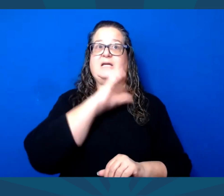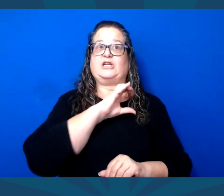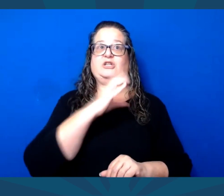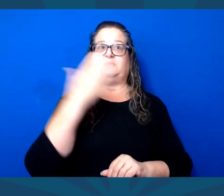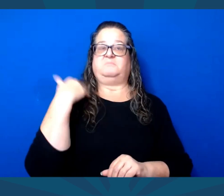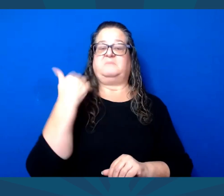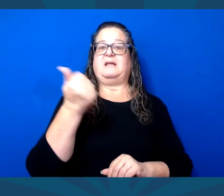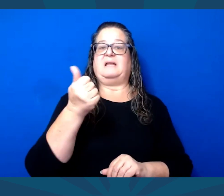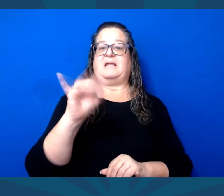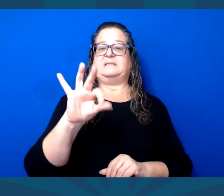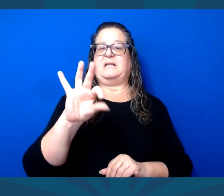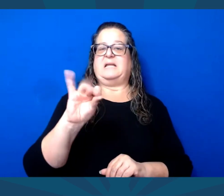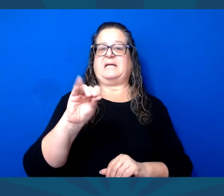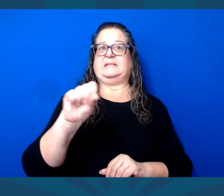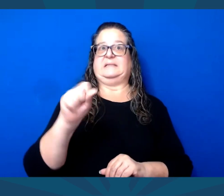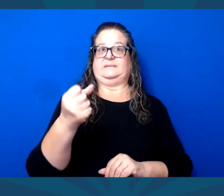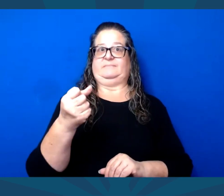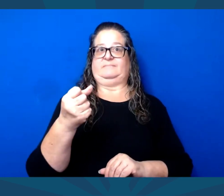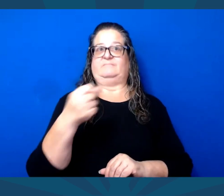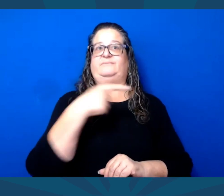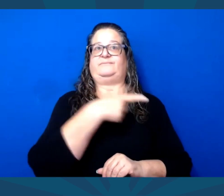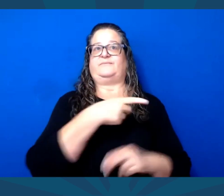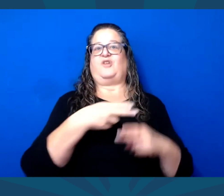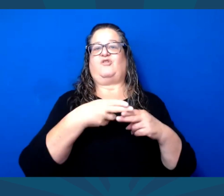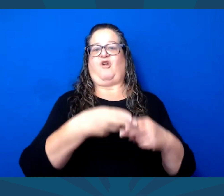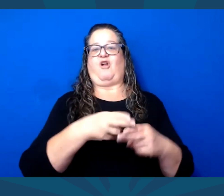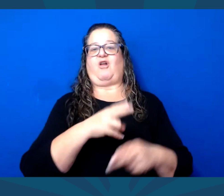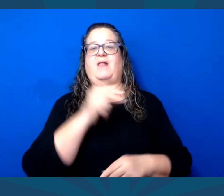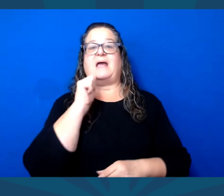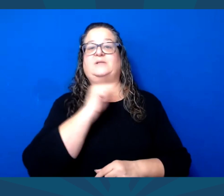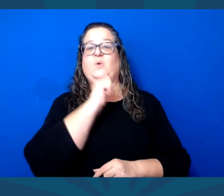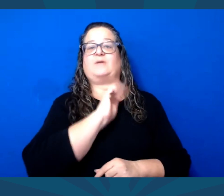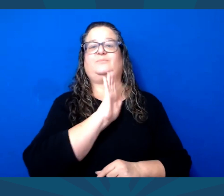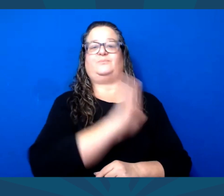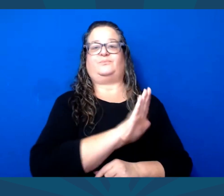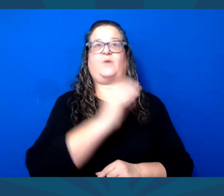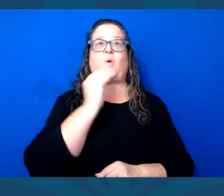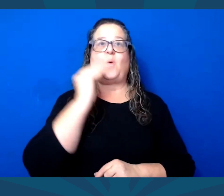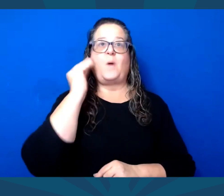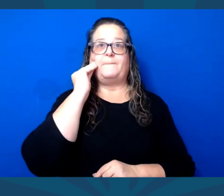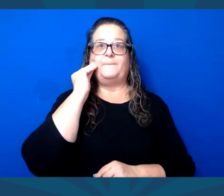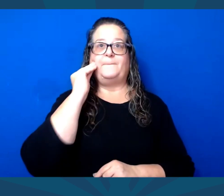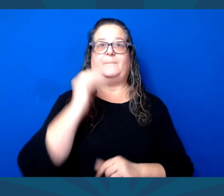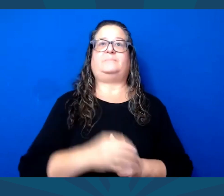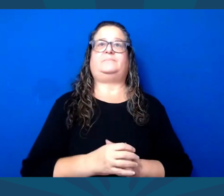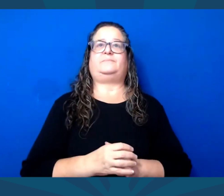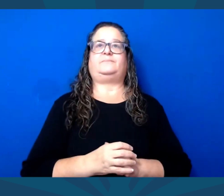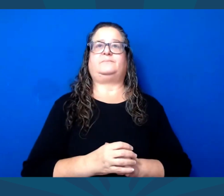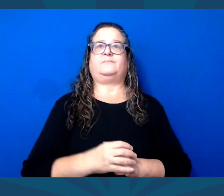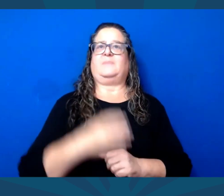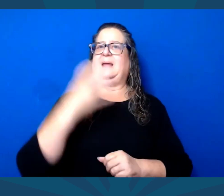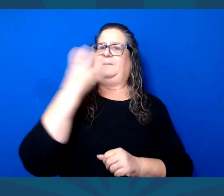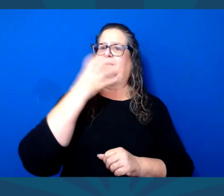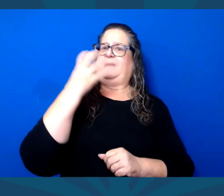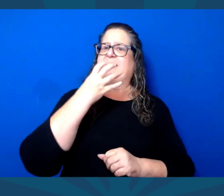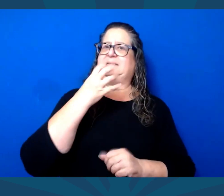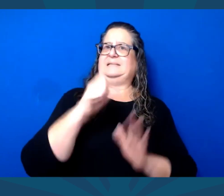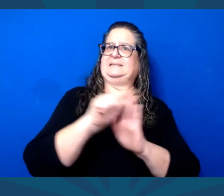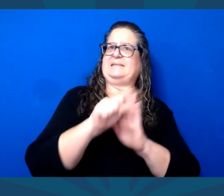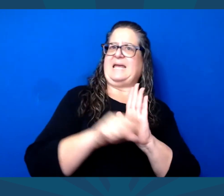After moving to Chandler in the late 90s, Arizona is the place I call home. It's an